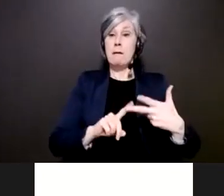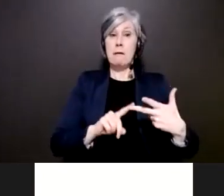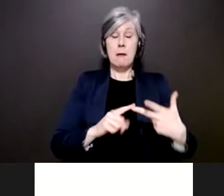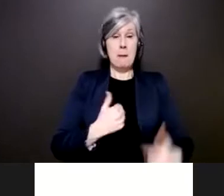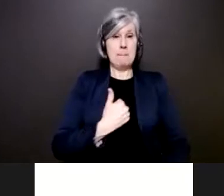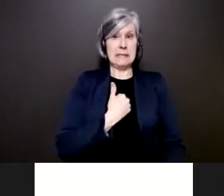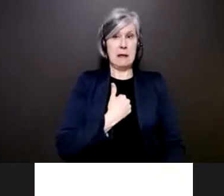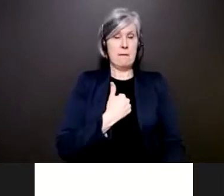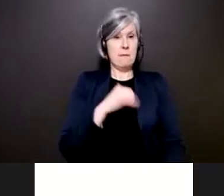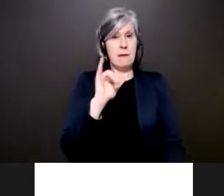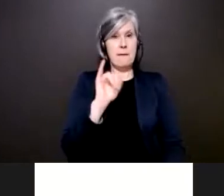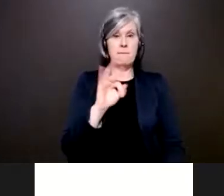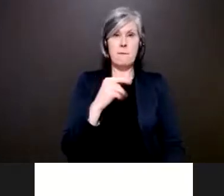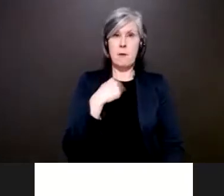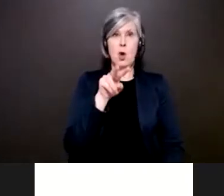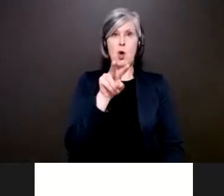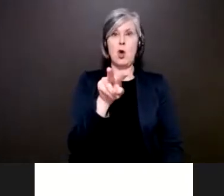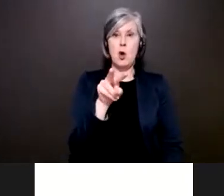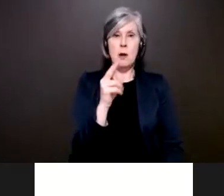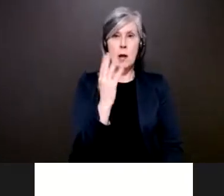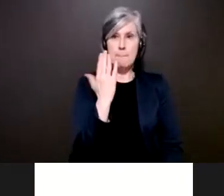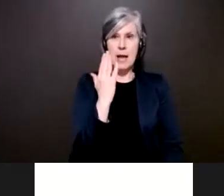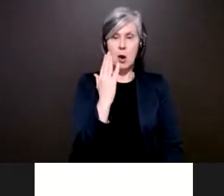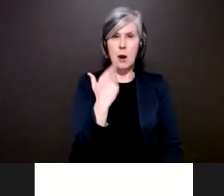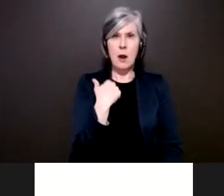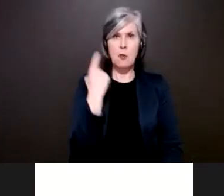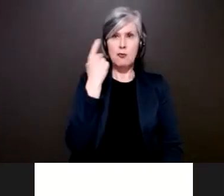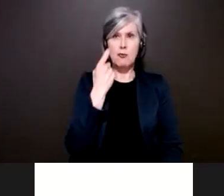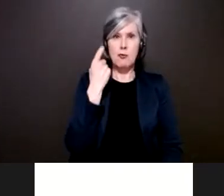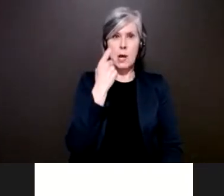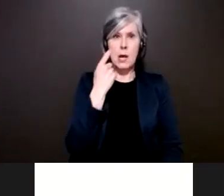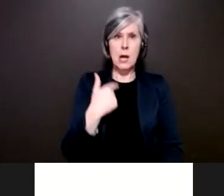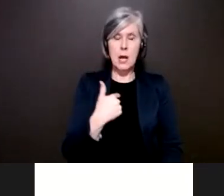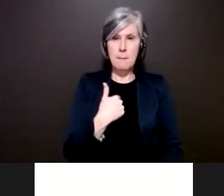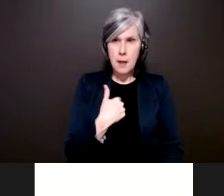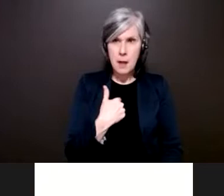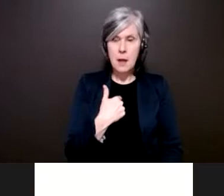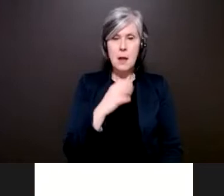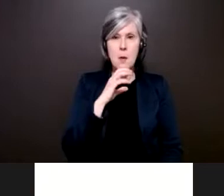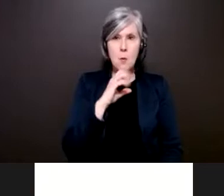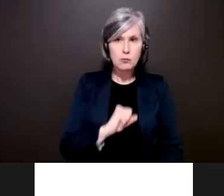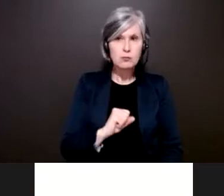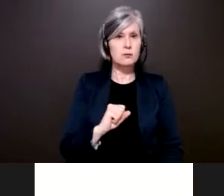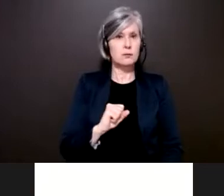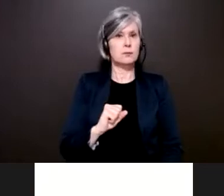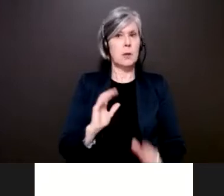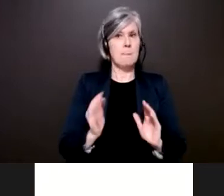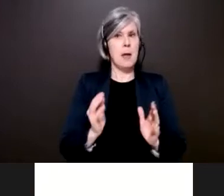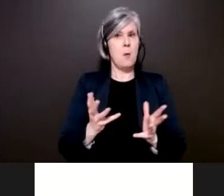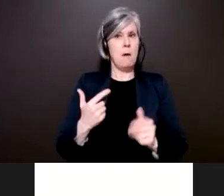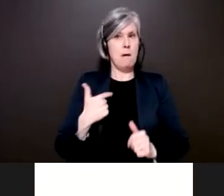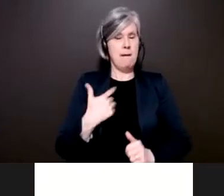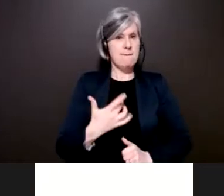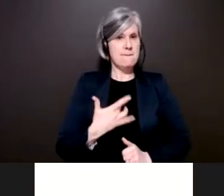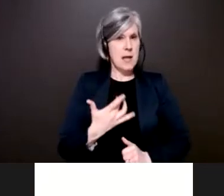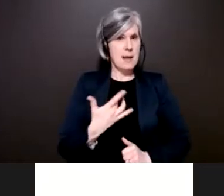am. When the ageism is internalized and actually turns against ourselves. There is a real